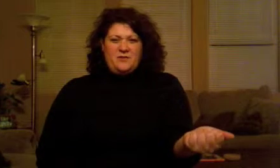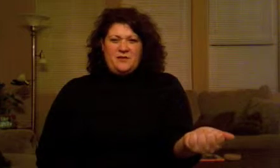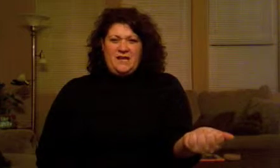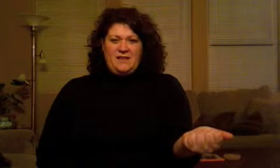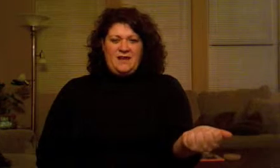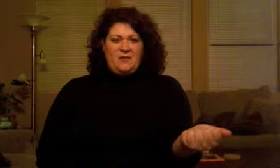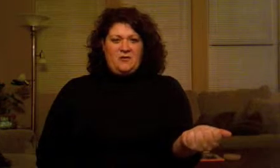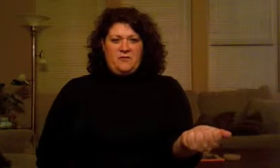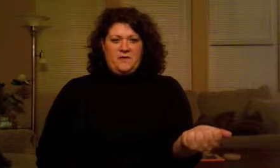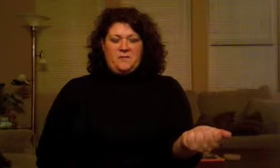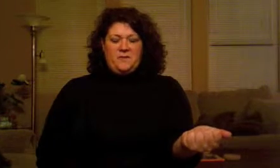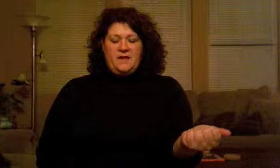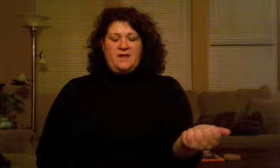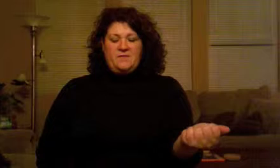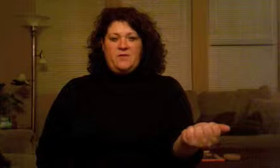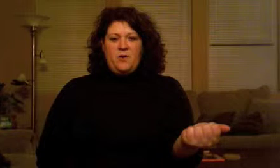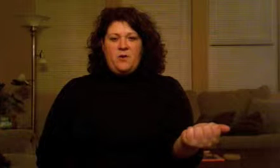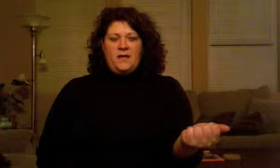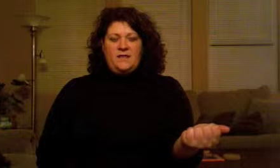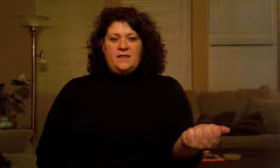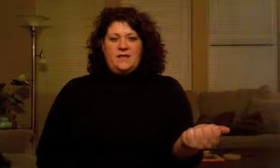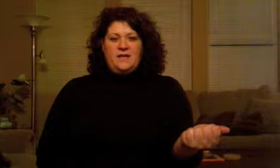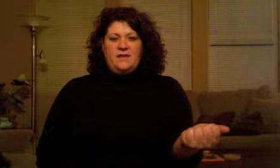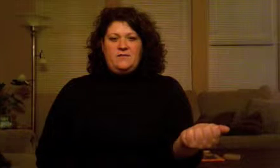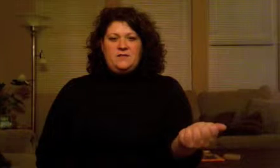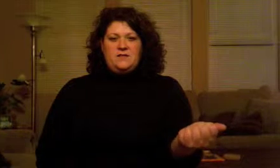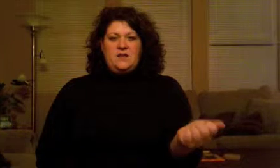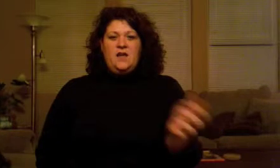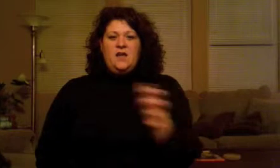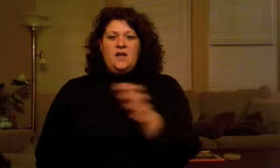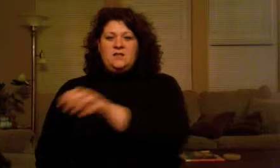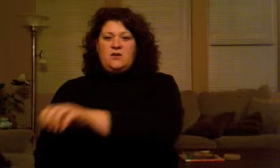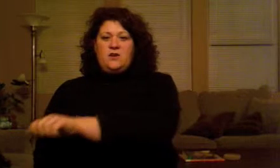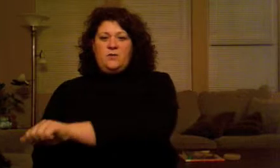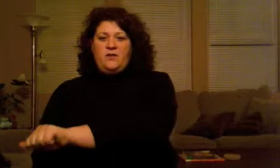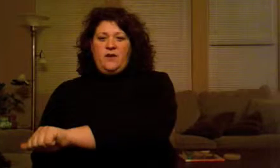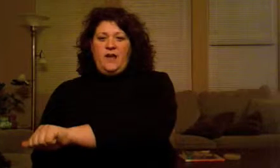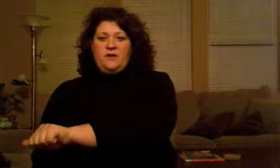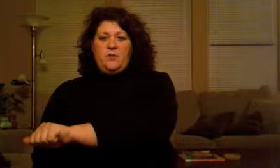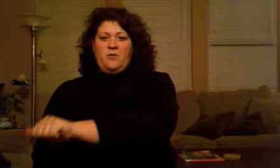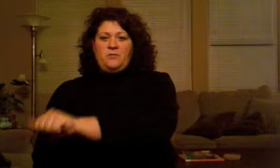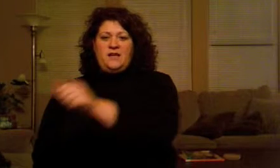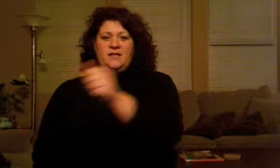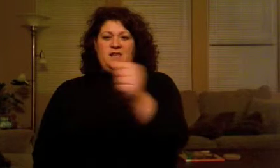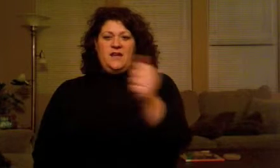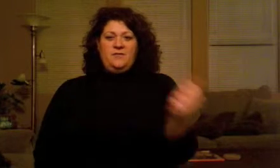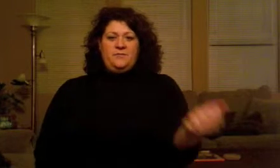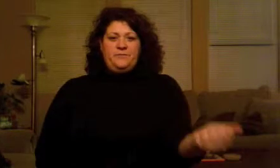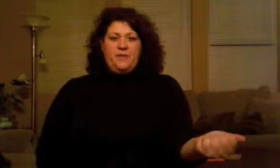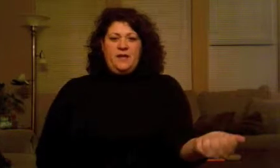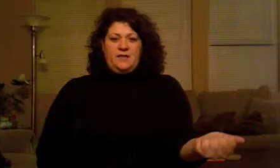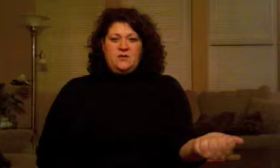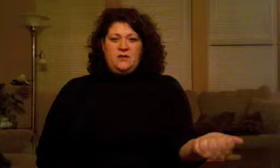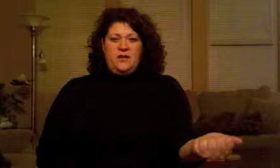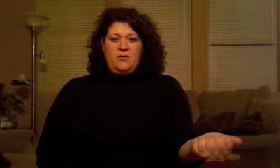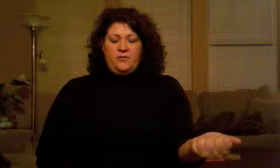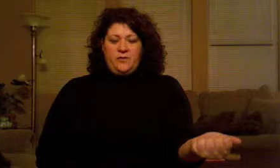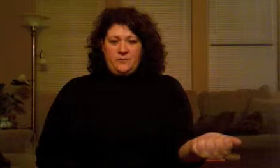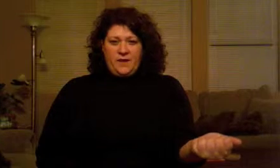really get that curve, I don't think. If you all can get the idea of just starting with your hand palm side down and turning it over.